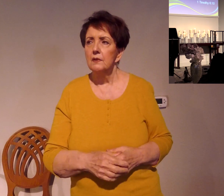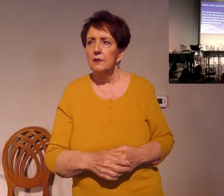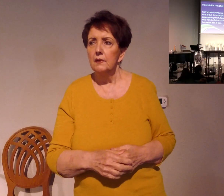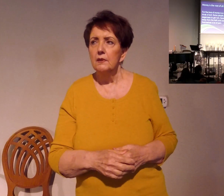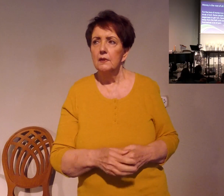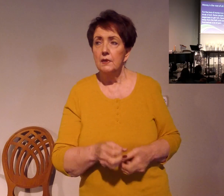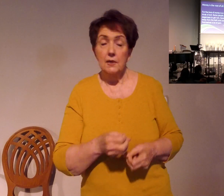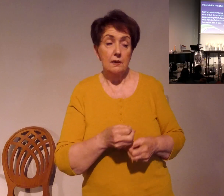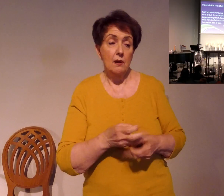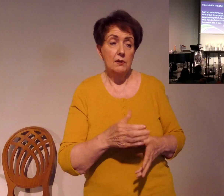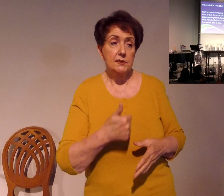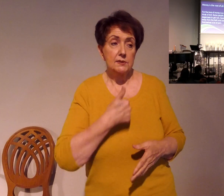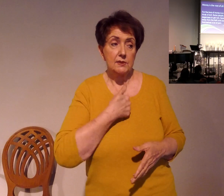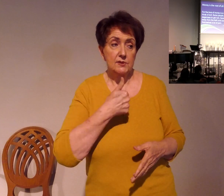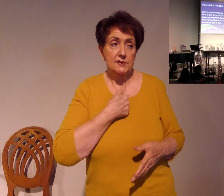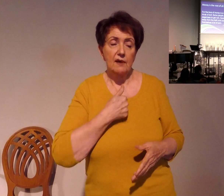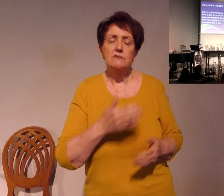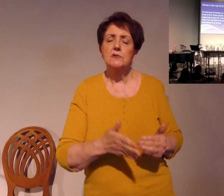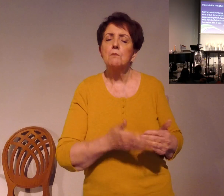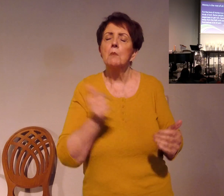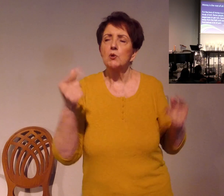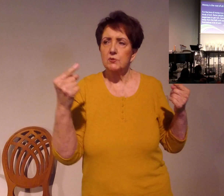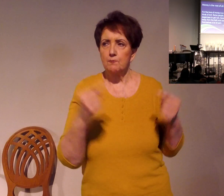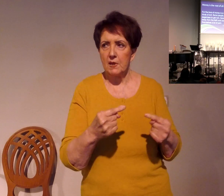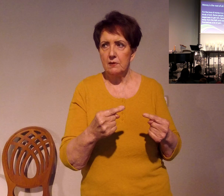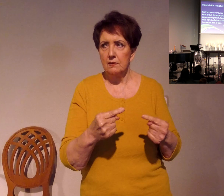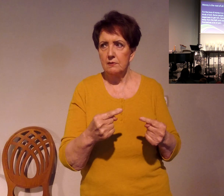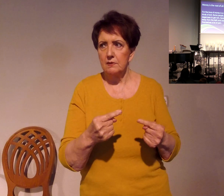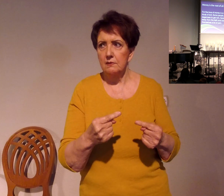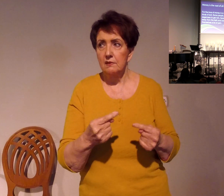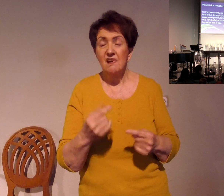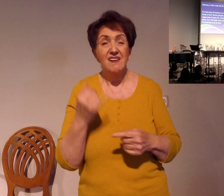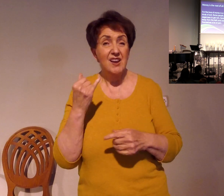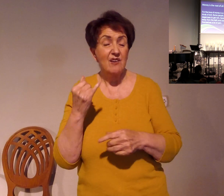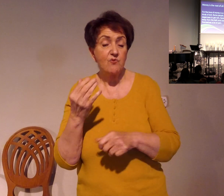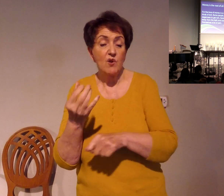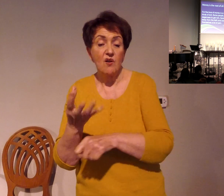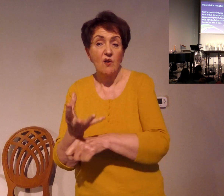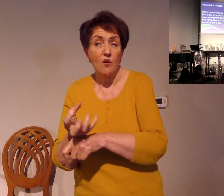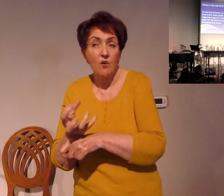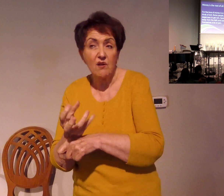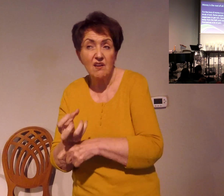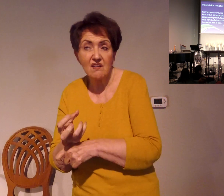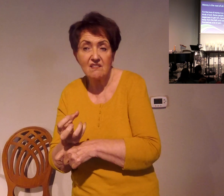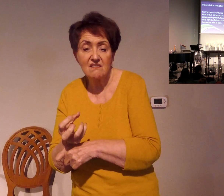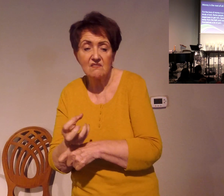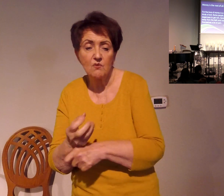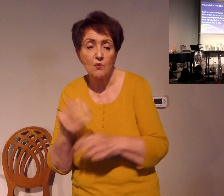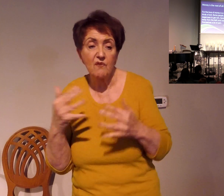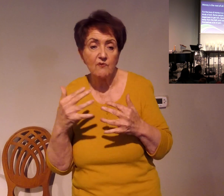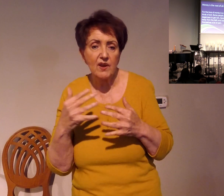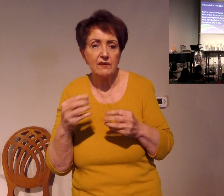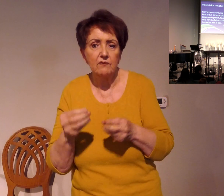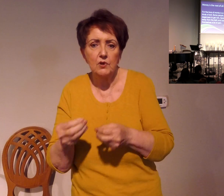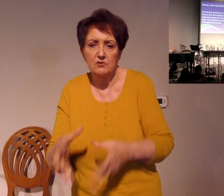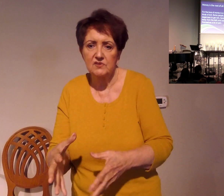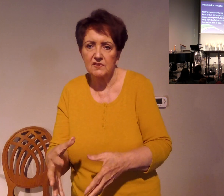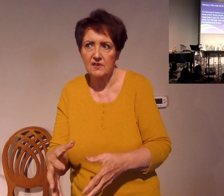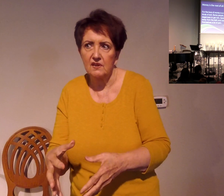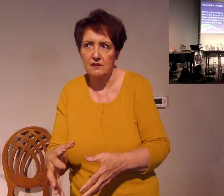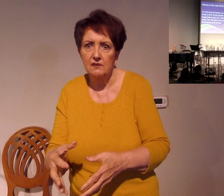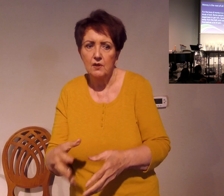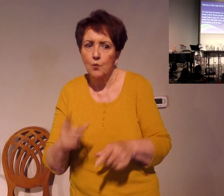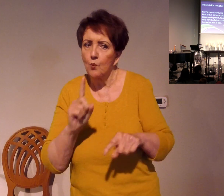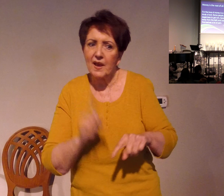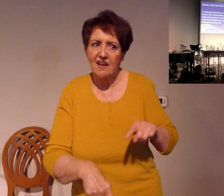causes ourselves the most pain, because if we're hoarding something, we're afraid of losing it, right? So we can't